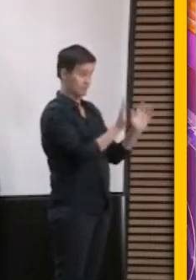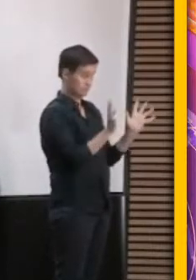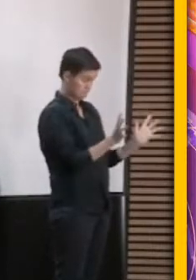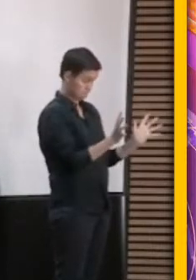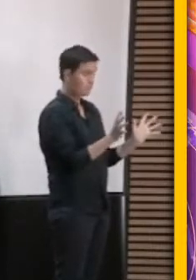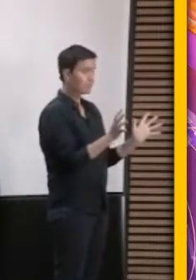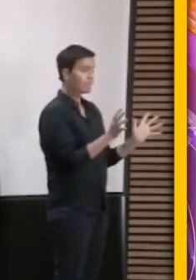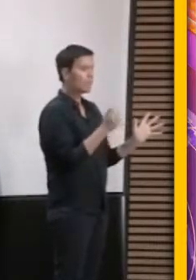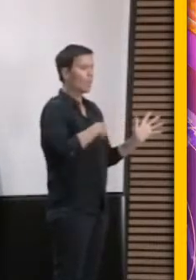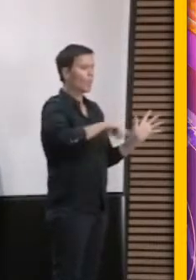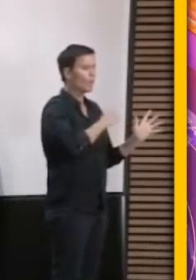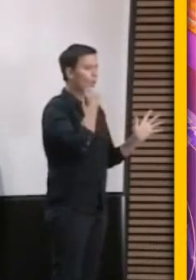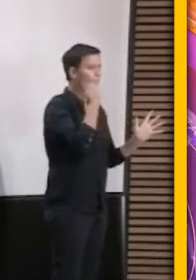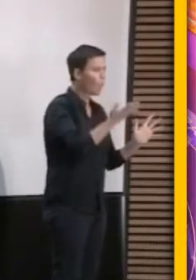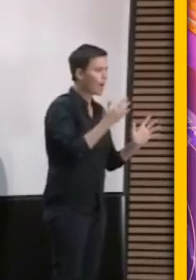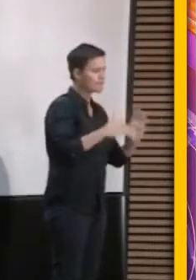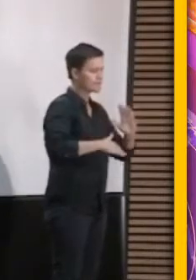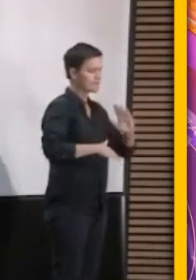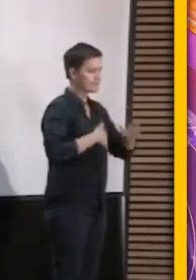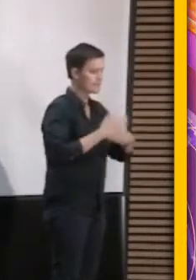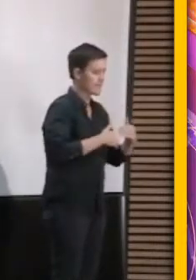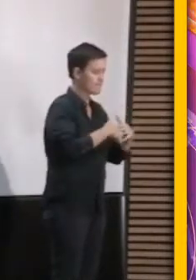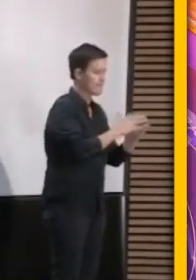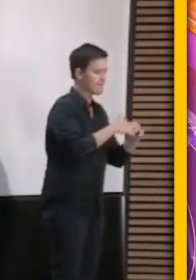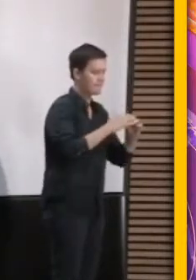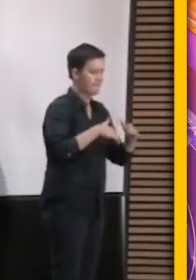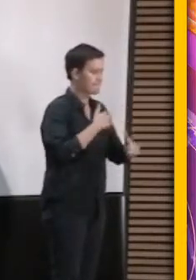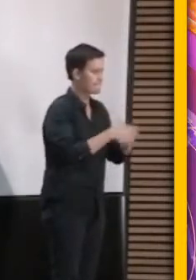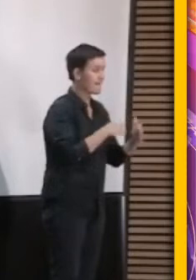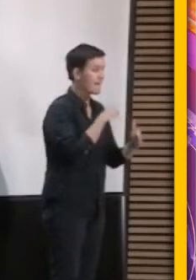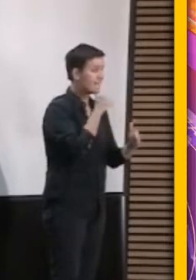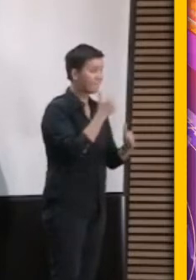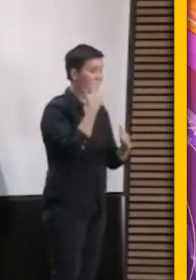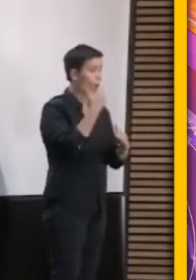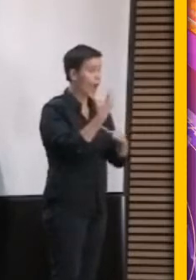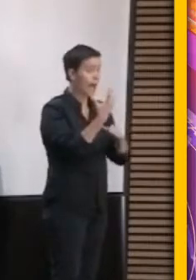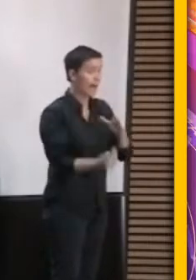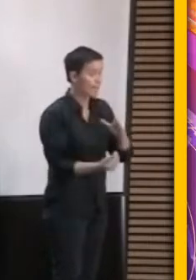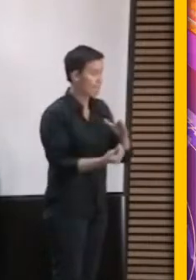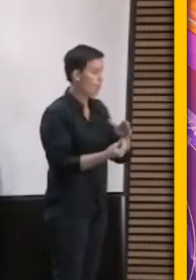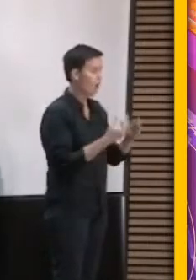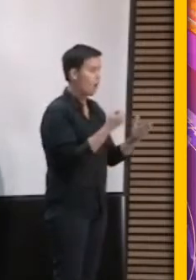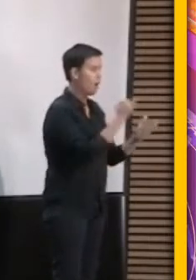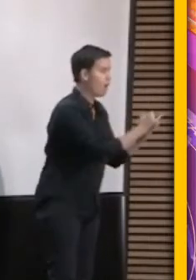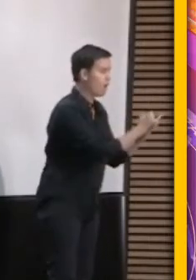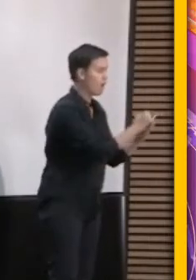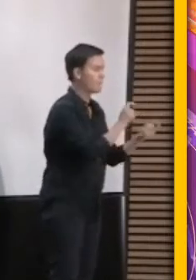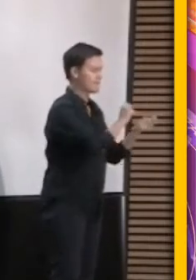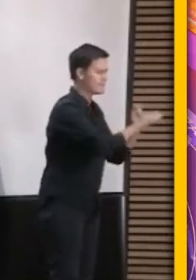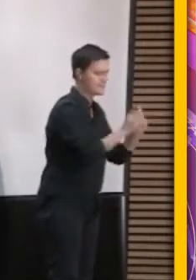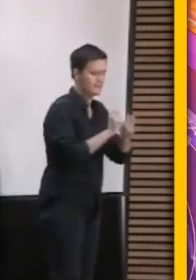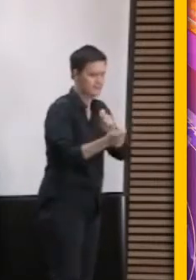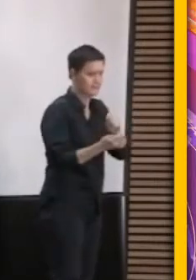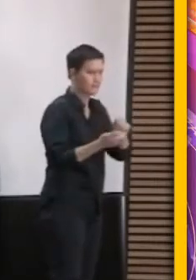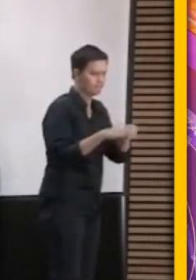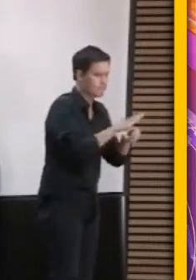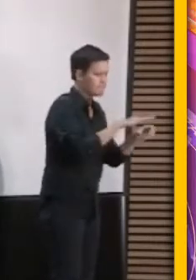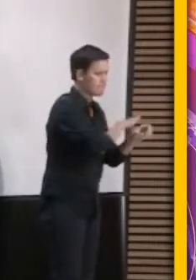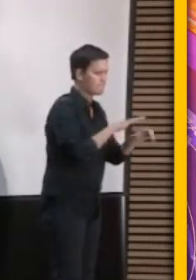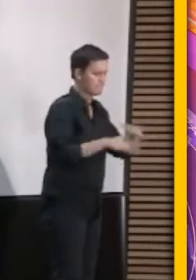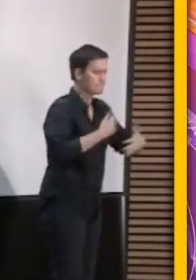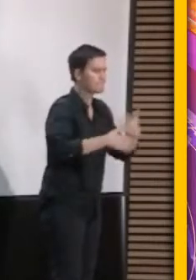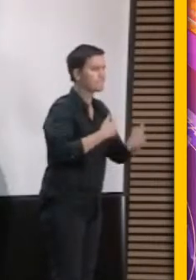identified gaps or issues, we have moved at speed to fill them, and we do so now again. There are three